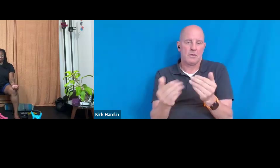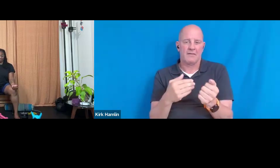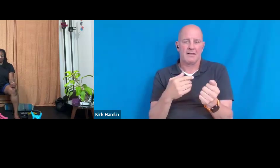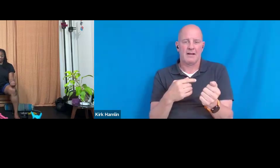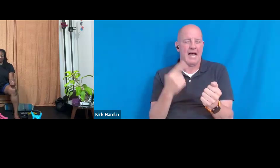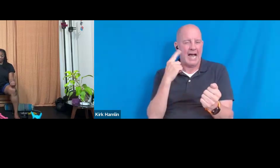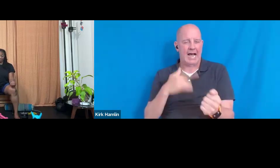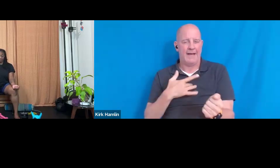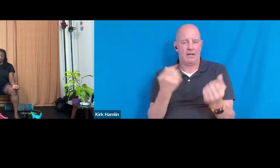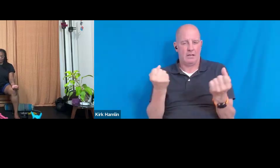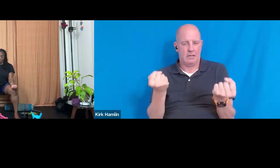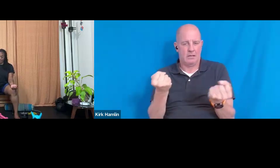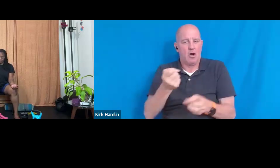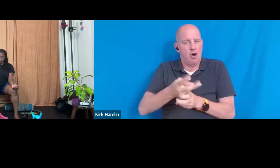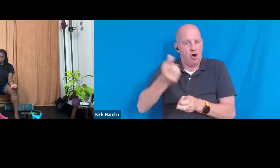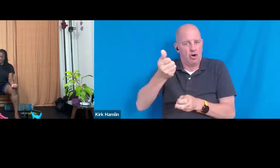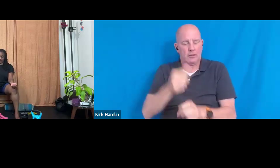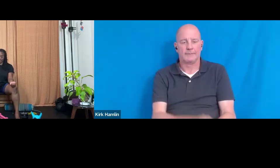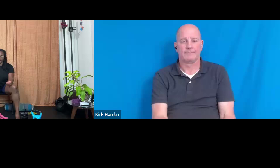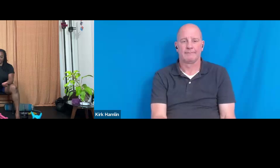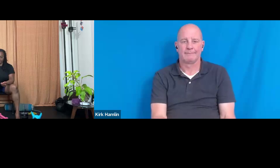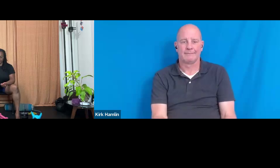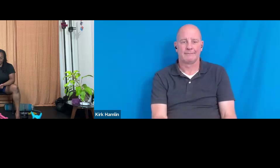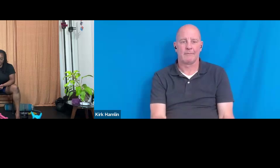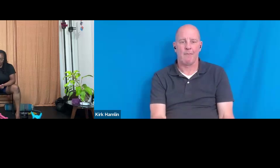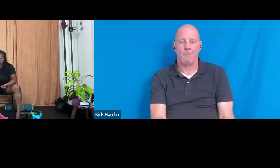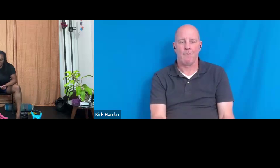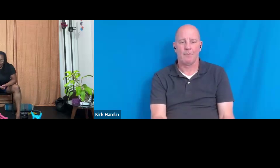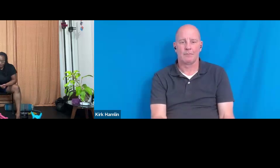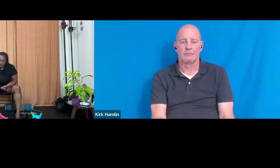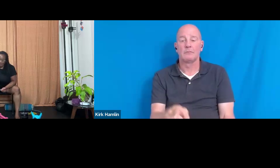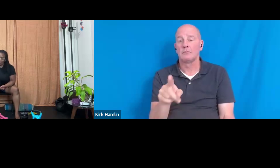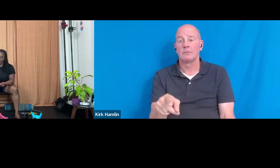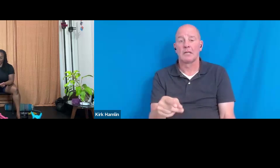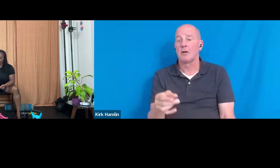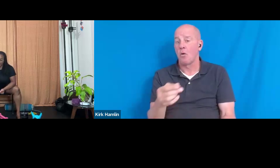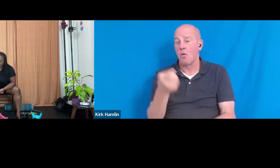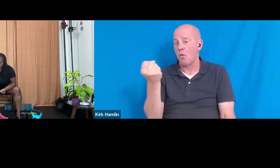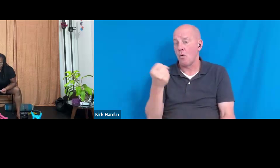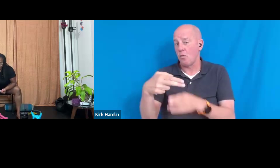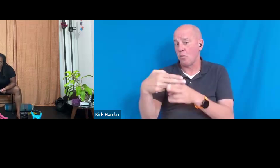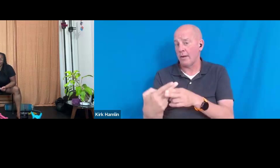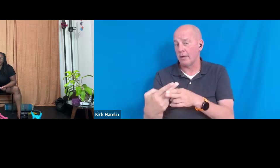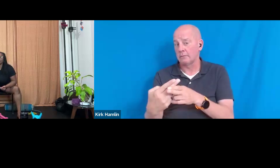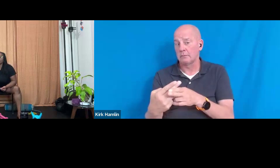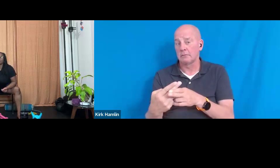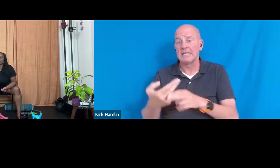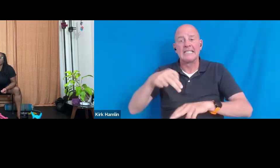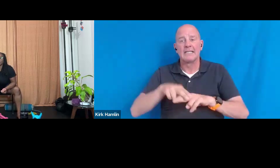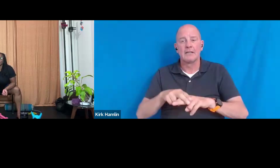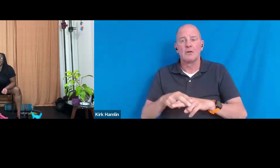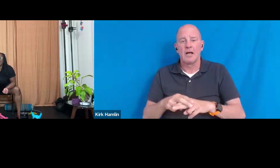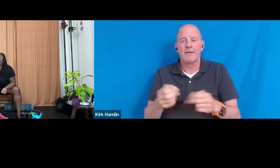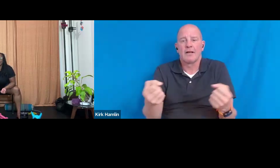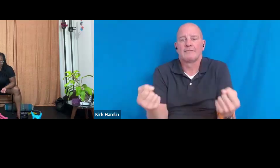harder. So pick your poison. You can also still hold the weight. If you're sitting, you also get like the extra luxury